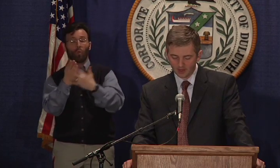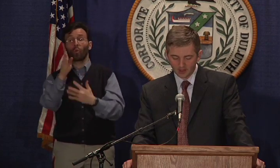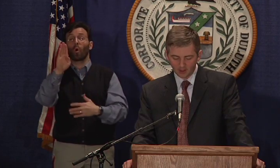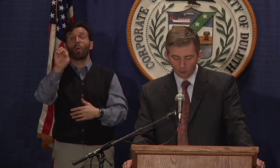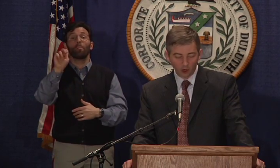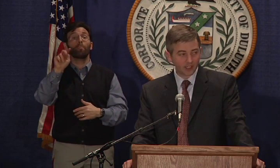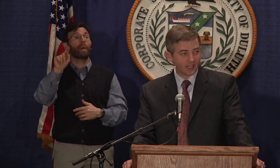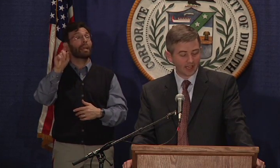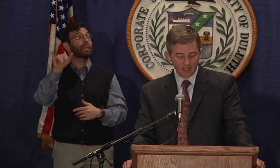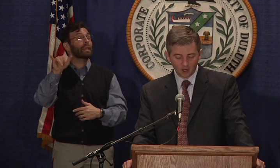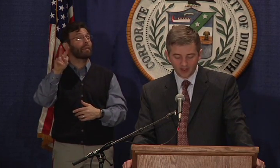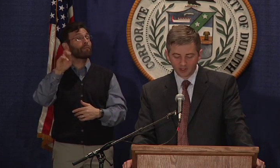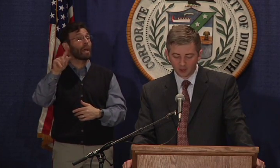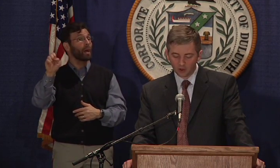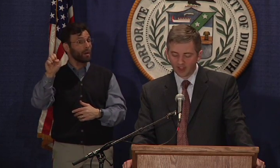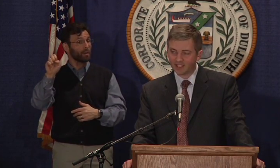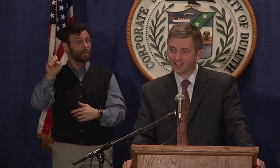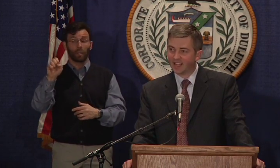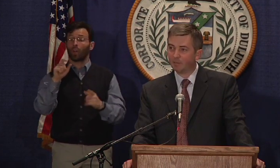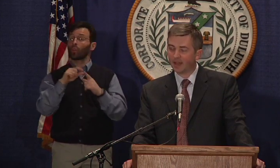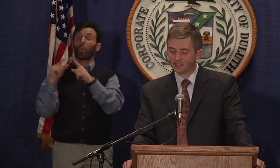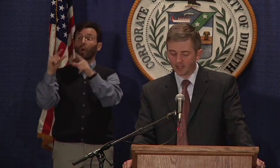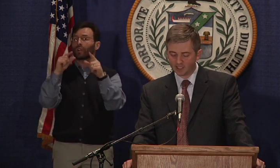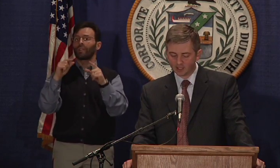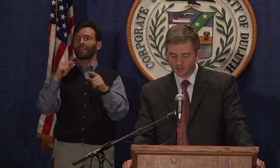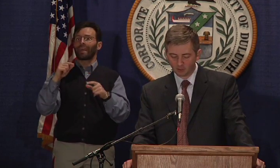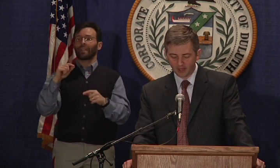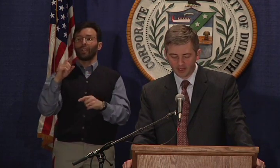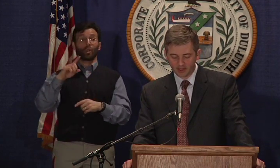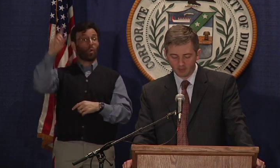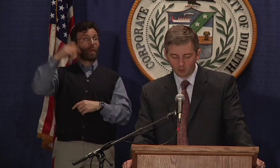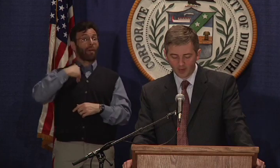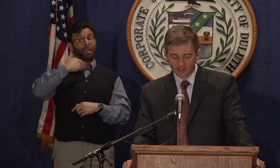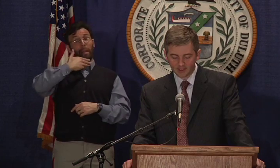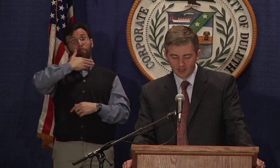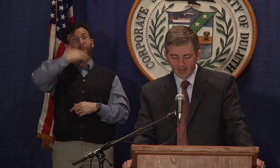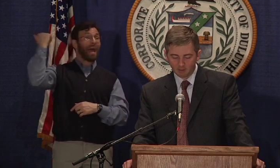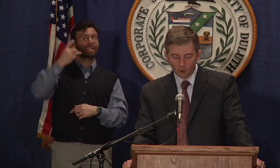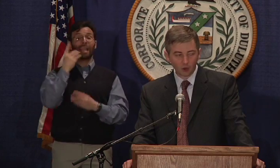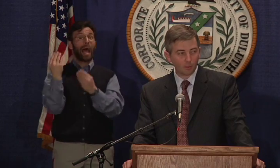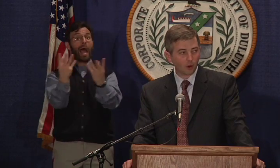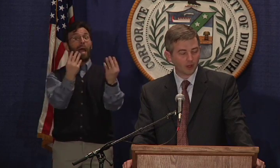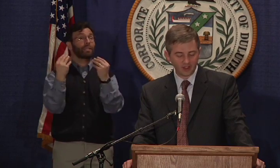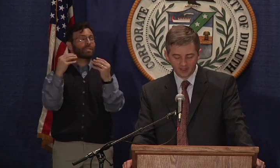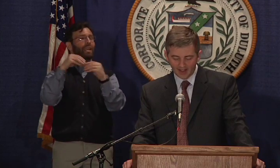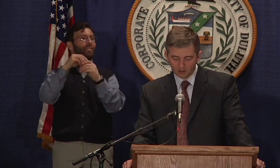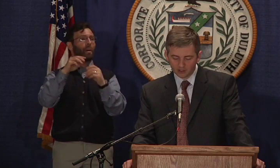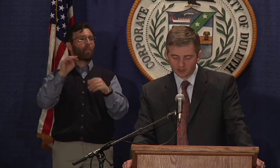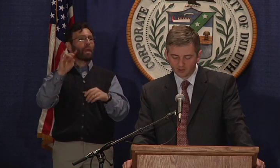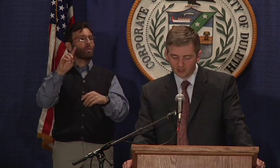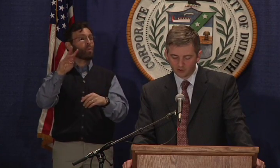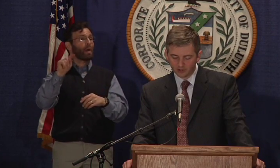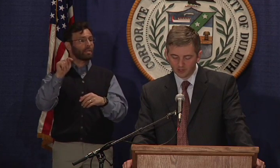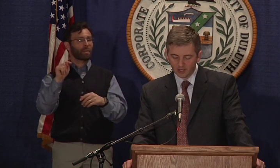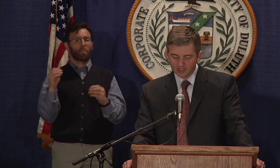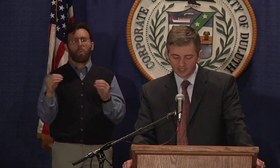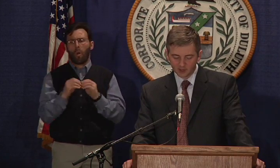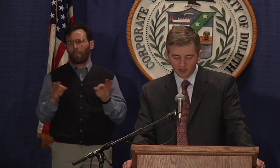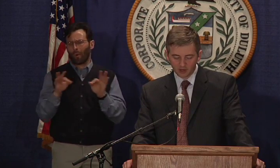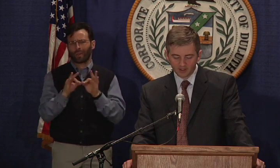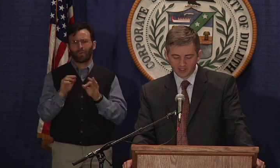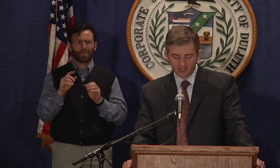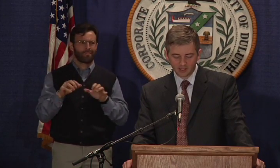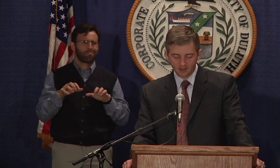winter. The word is getting out that Duluth has the best lights display in the Midwest, and more importantly, thousands of children